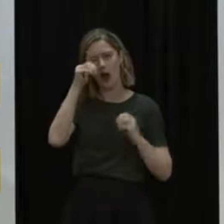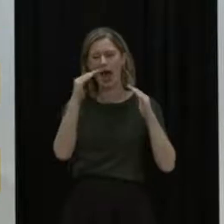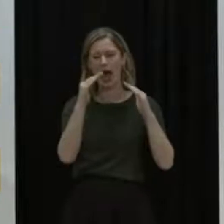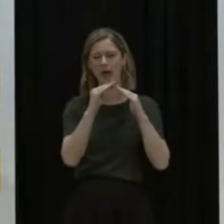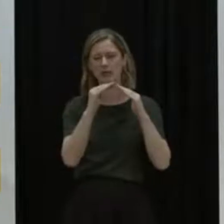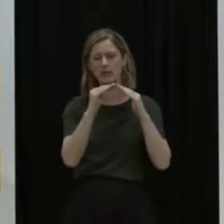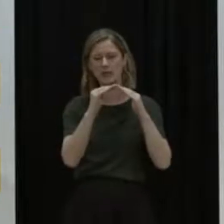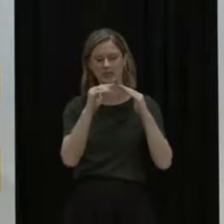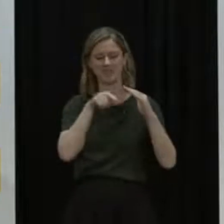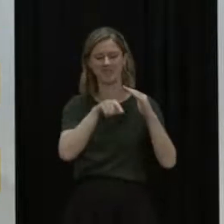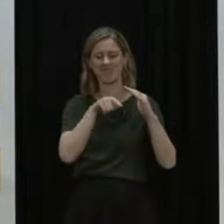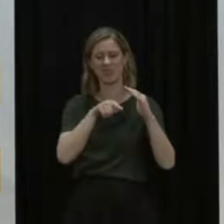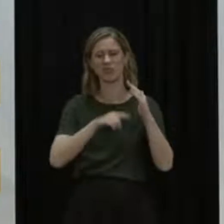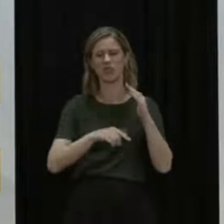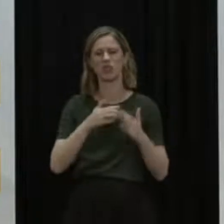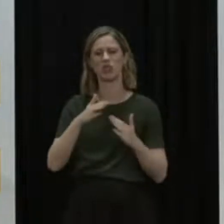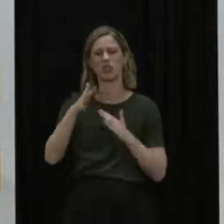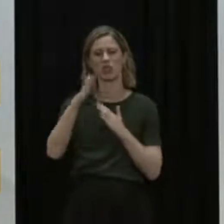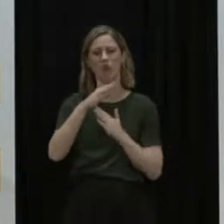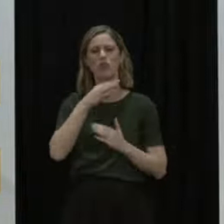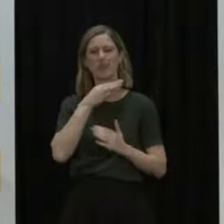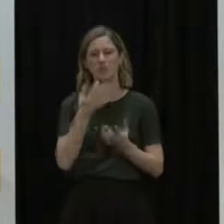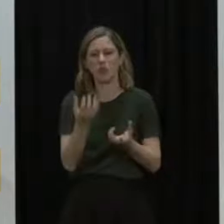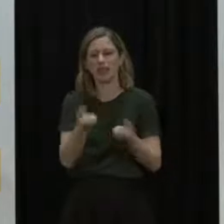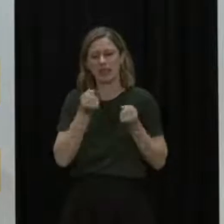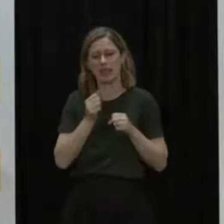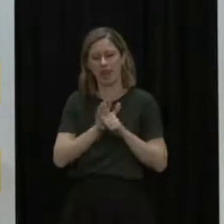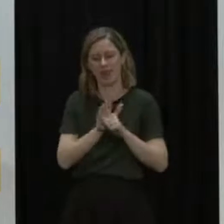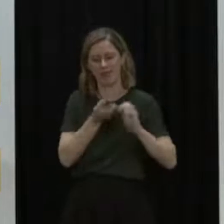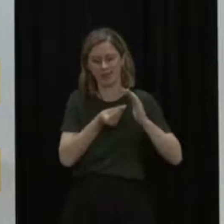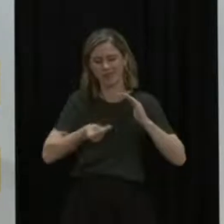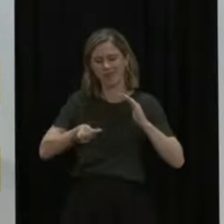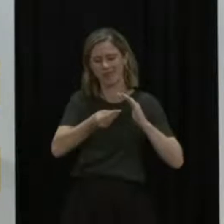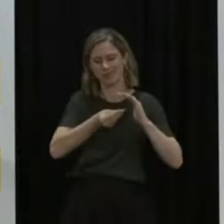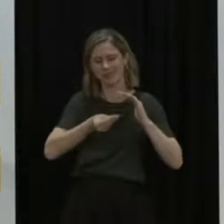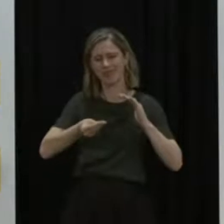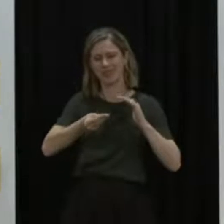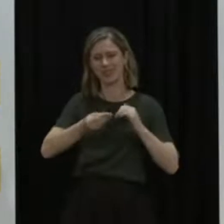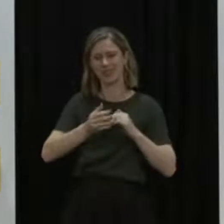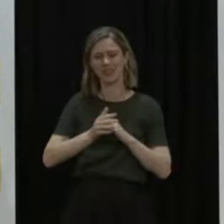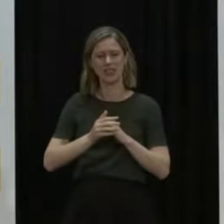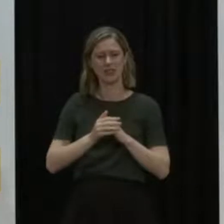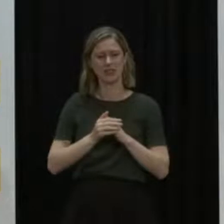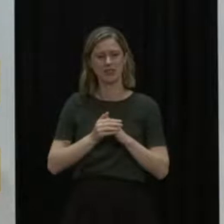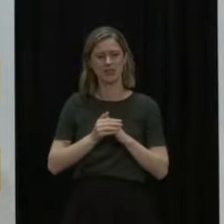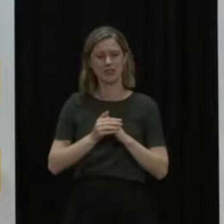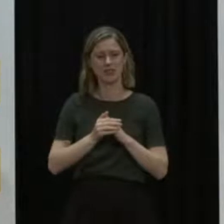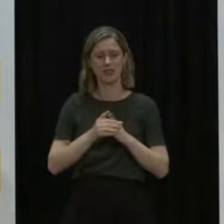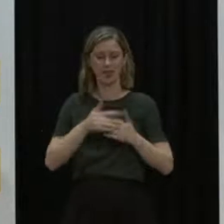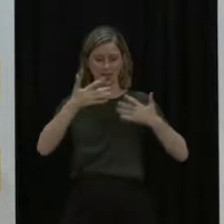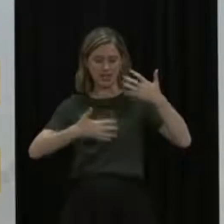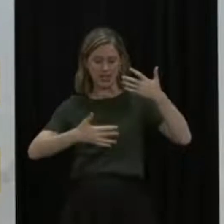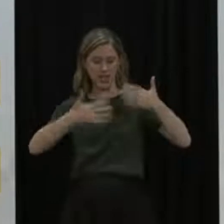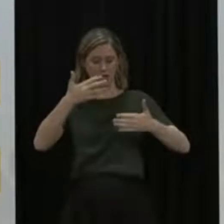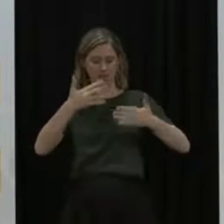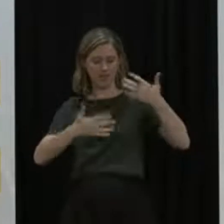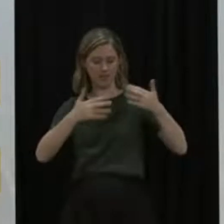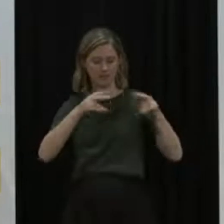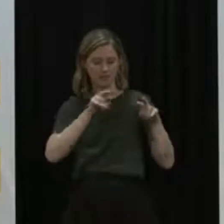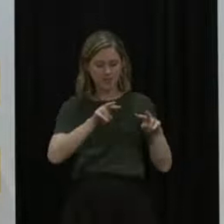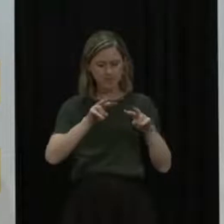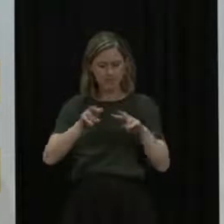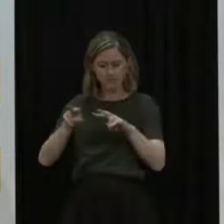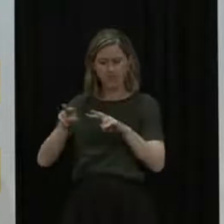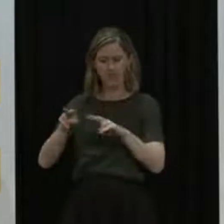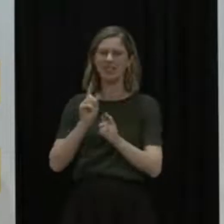situation, that's where you're going to get the most transmission. And we do see at a high level, the data, you can see